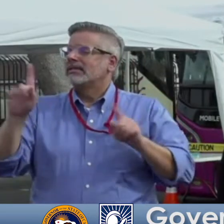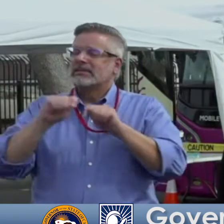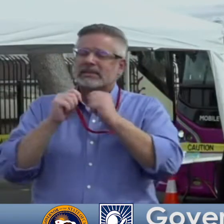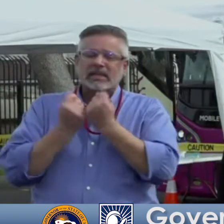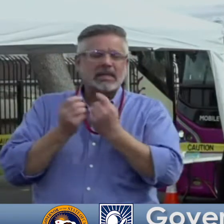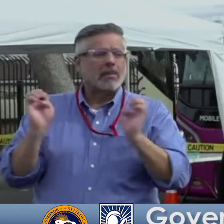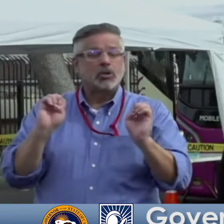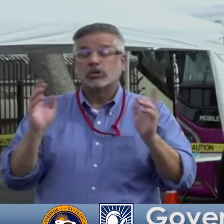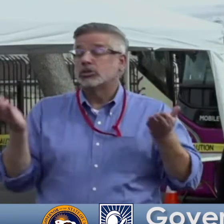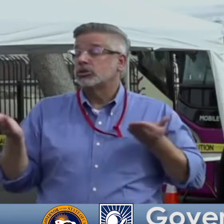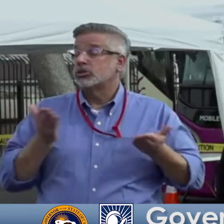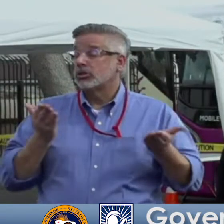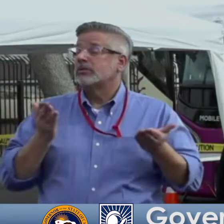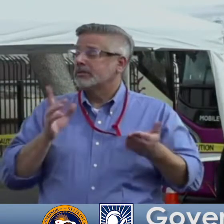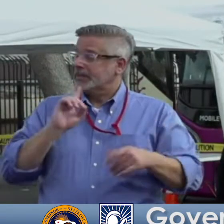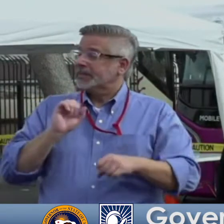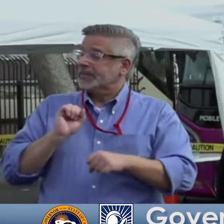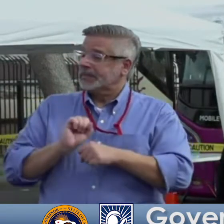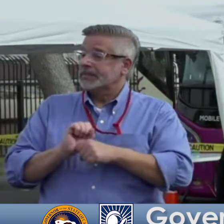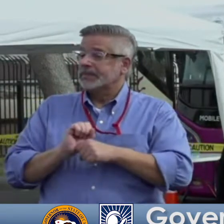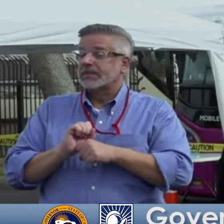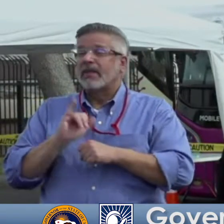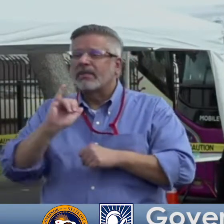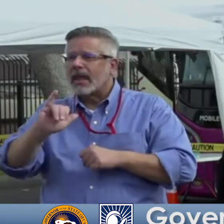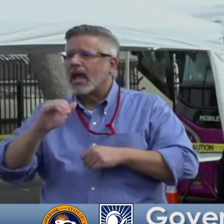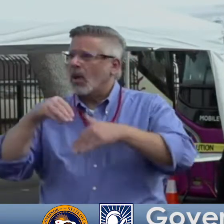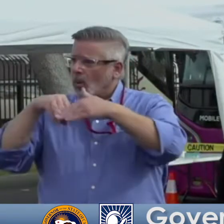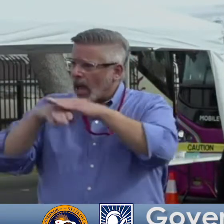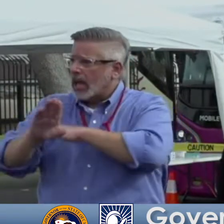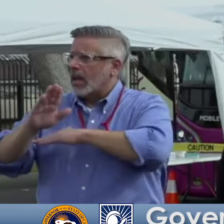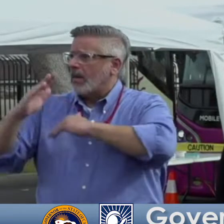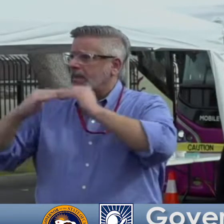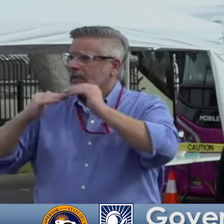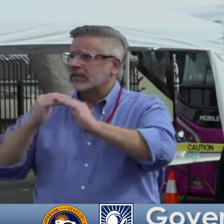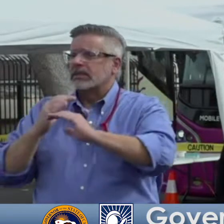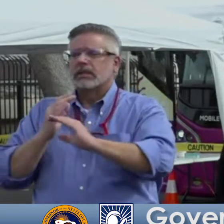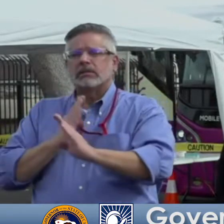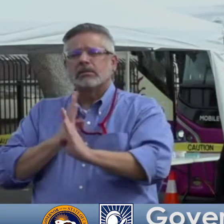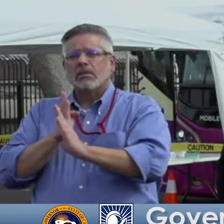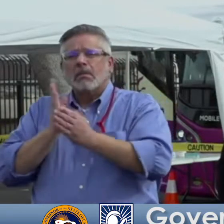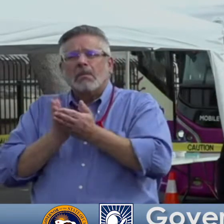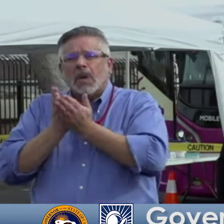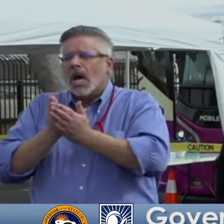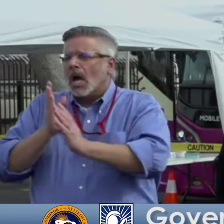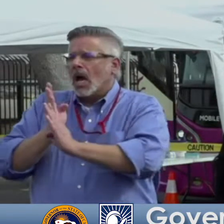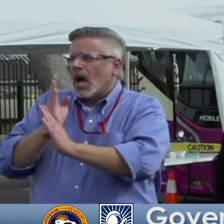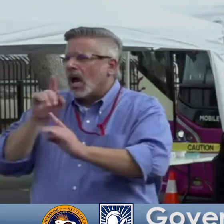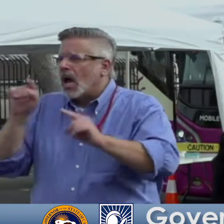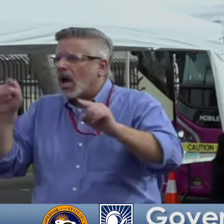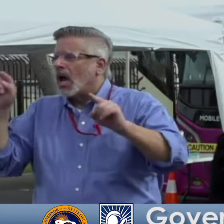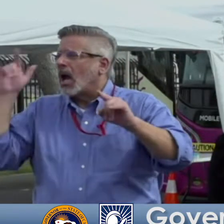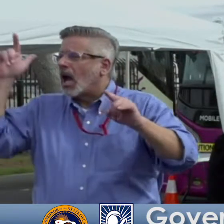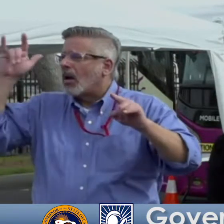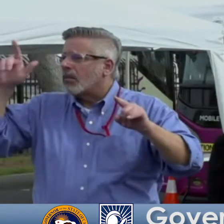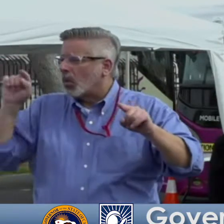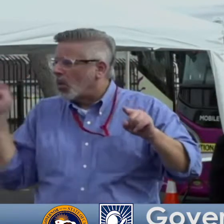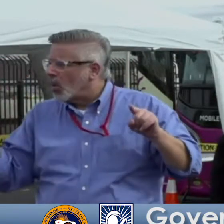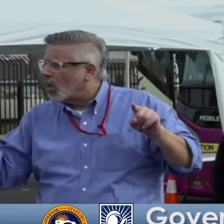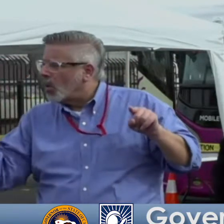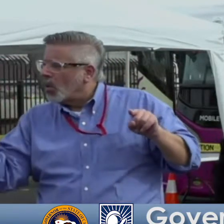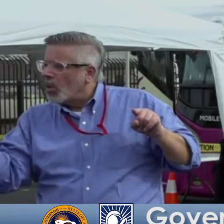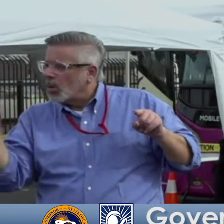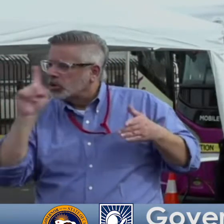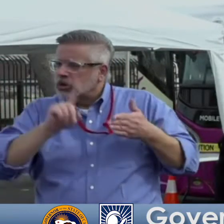Emergency Service, quite literally at warehouses, the ports, airports, making sure